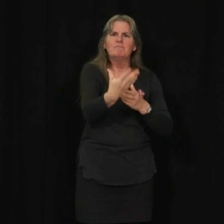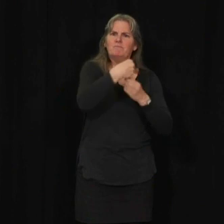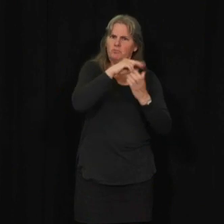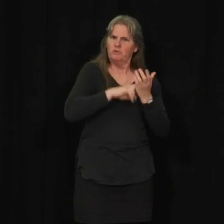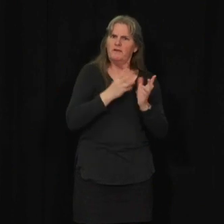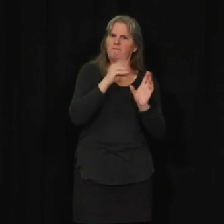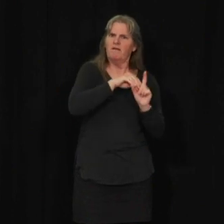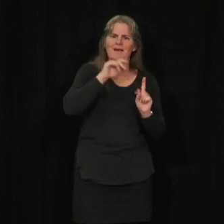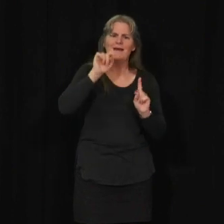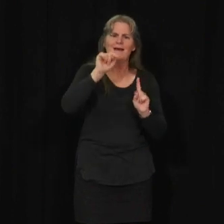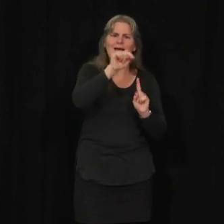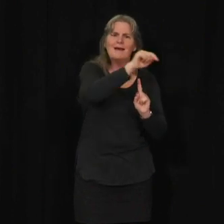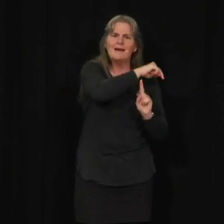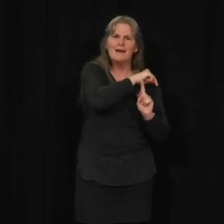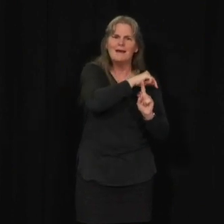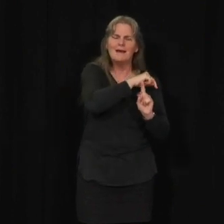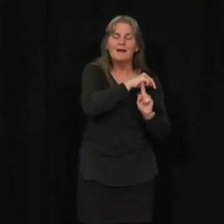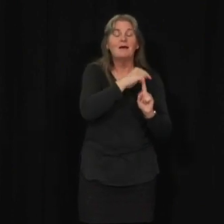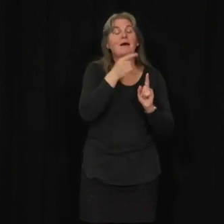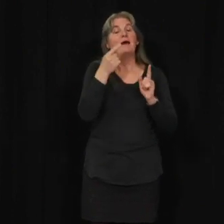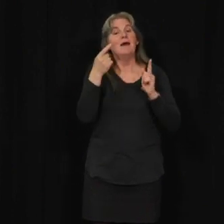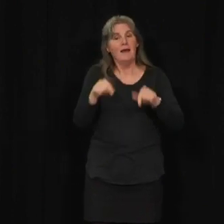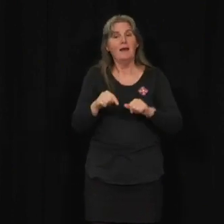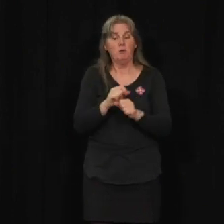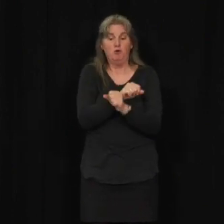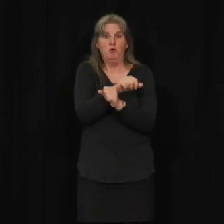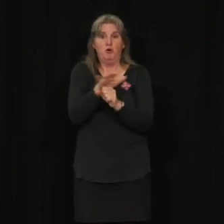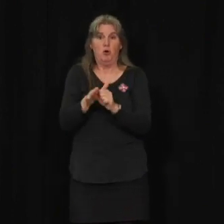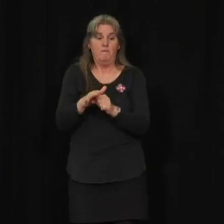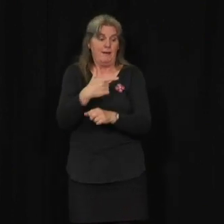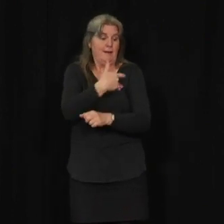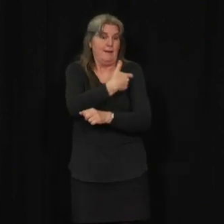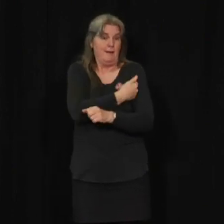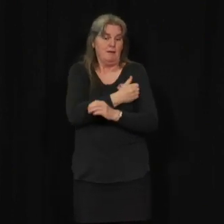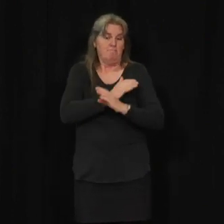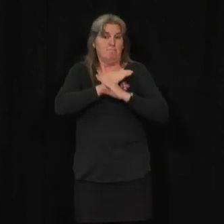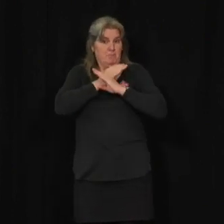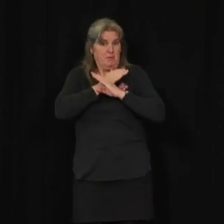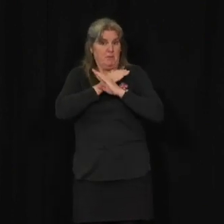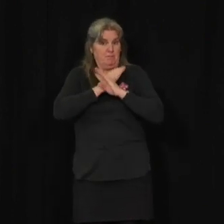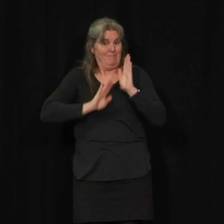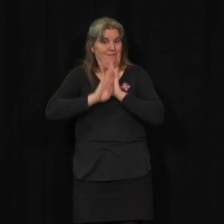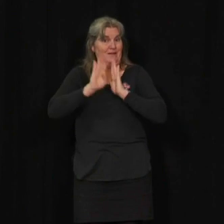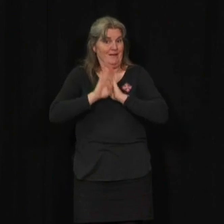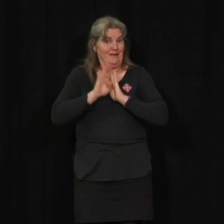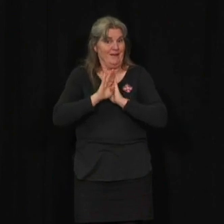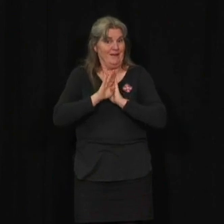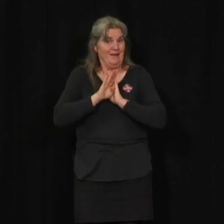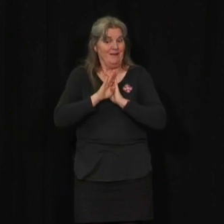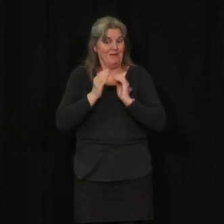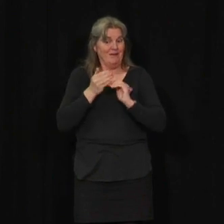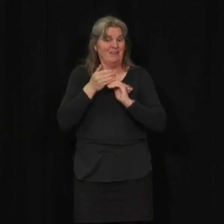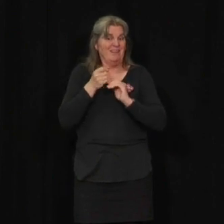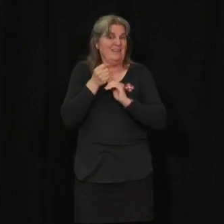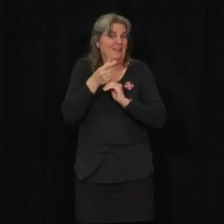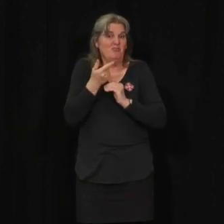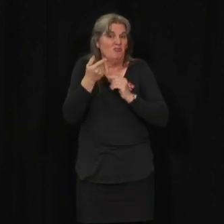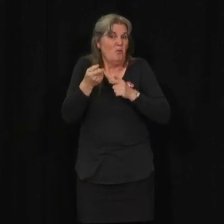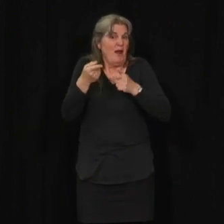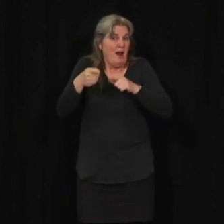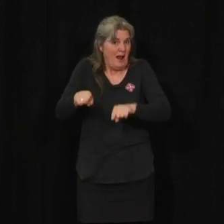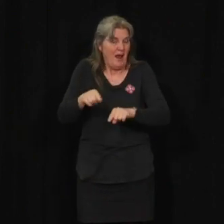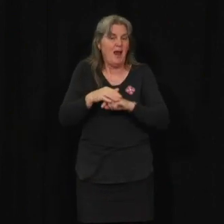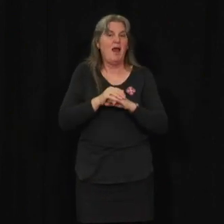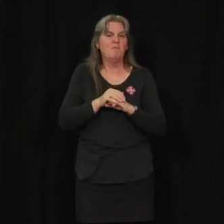and when we get to a COVID vaccine for Yukon, or when we navigate influenza vaccine for next season, or aim to